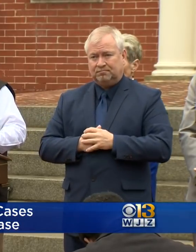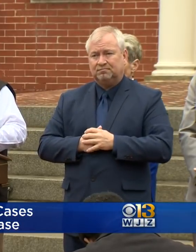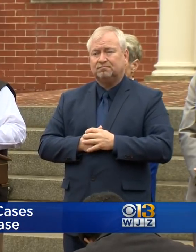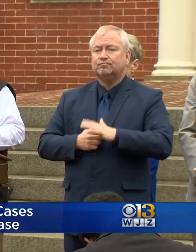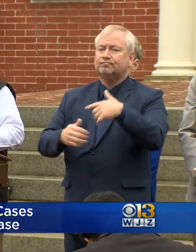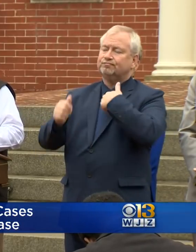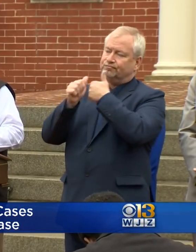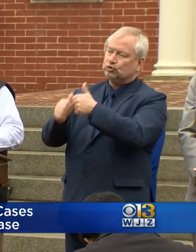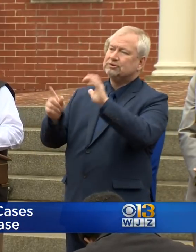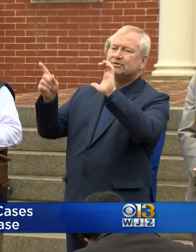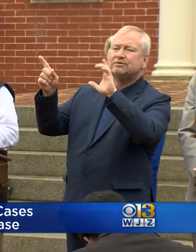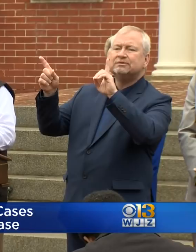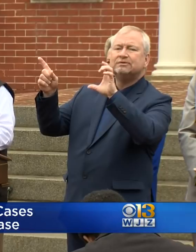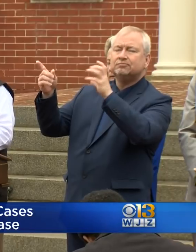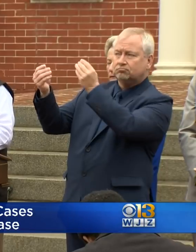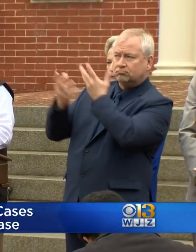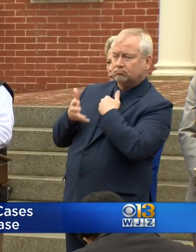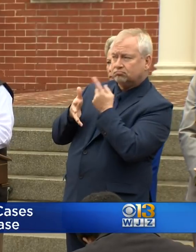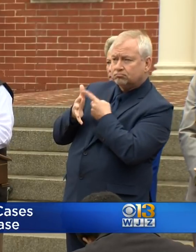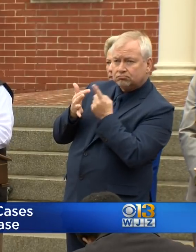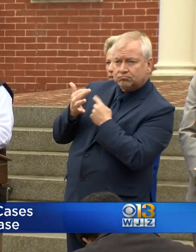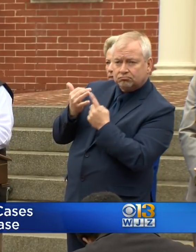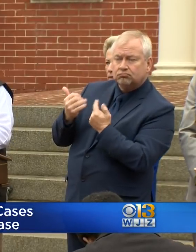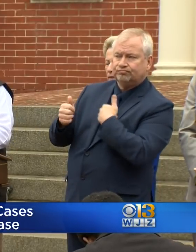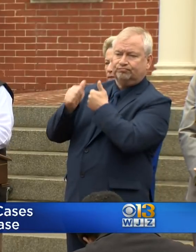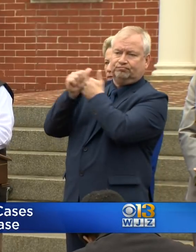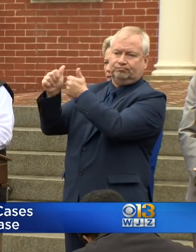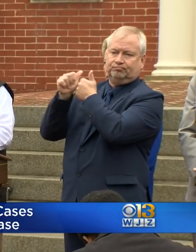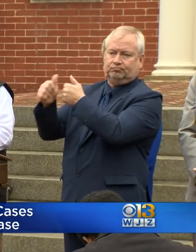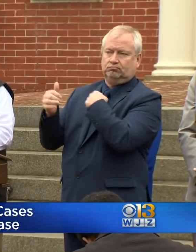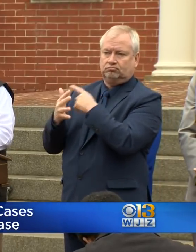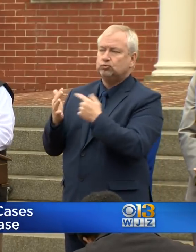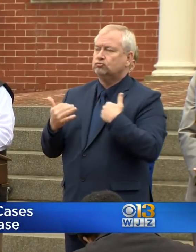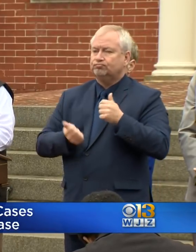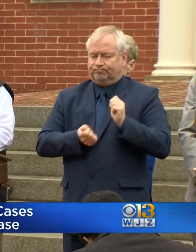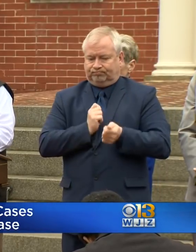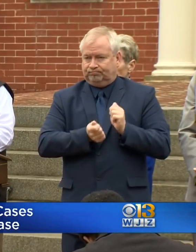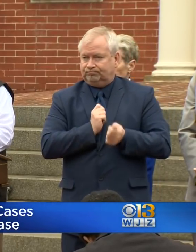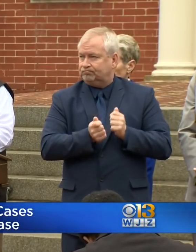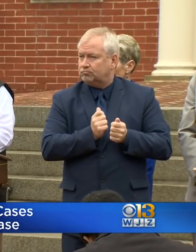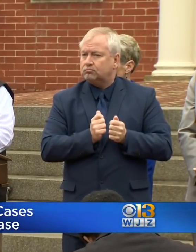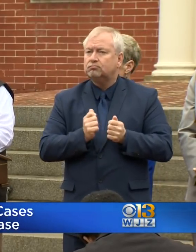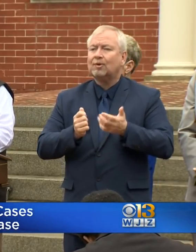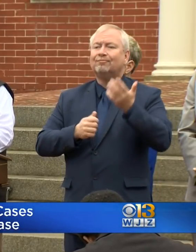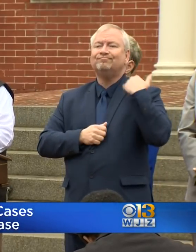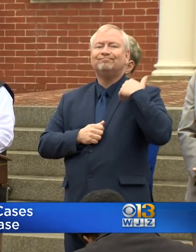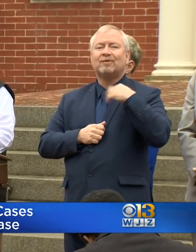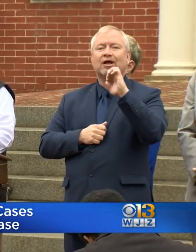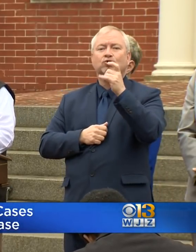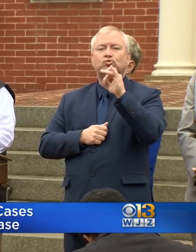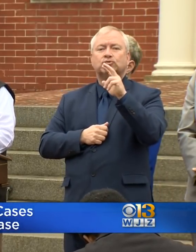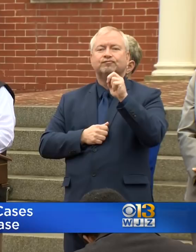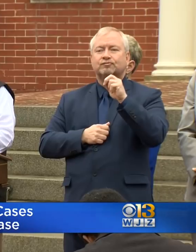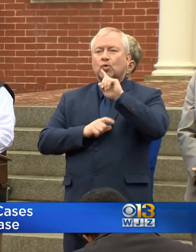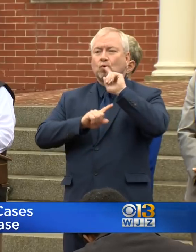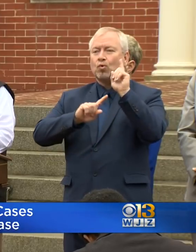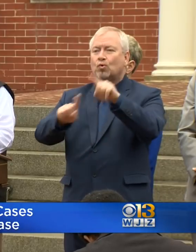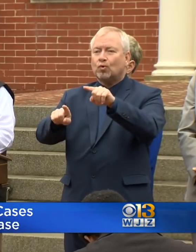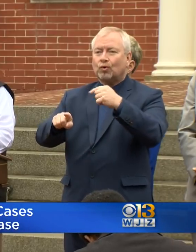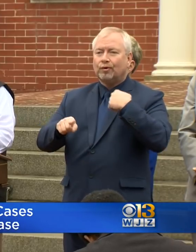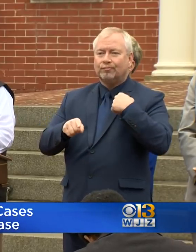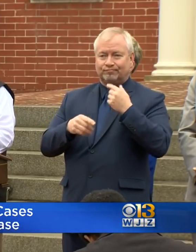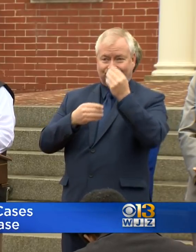guidelines, today we have amended our previous executive order to prohibit any